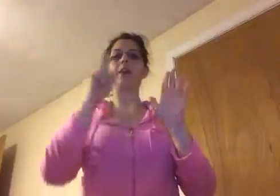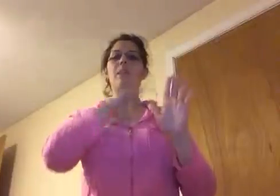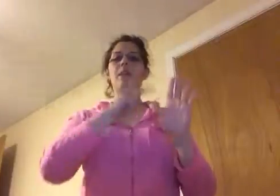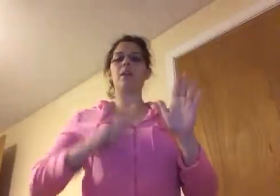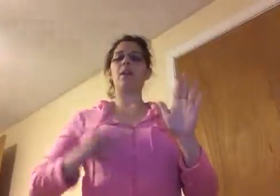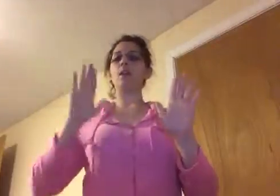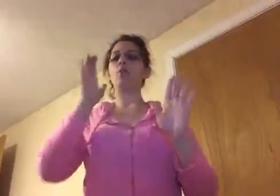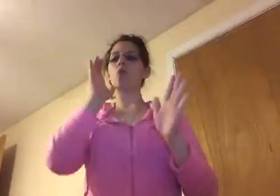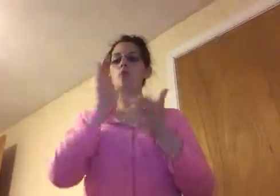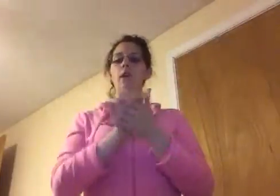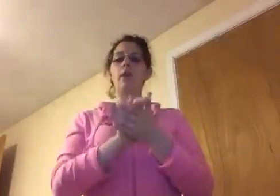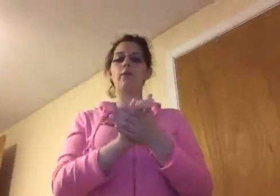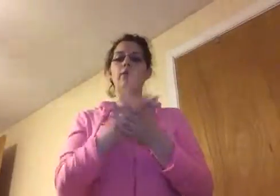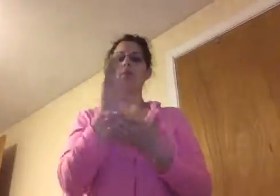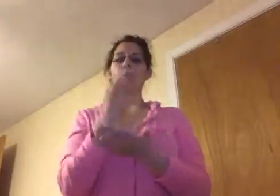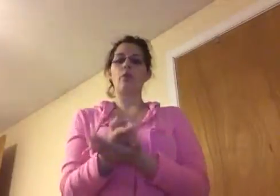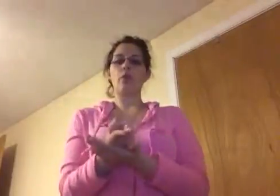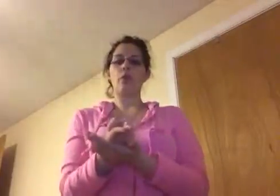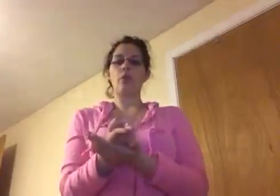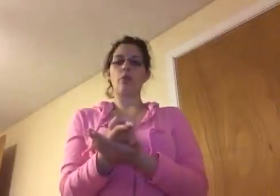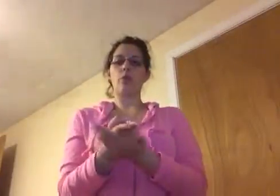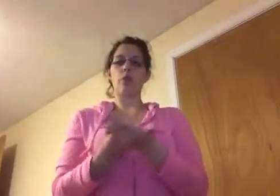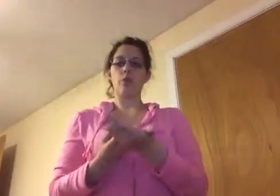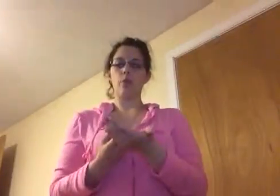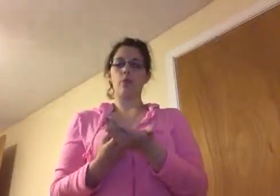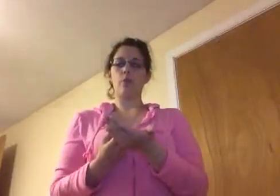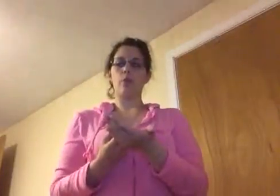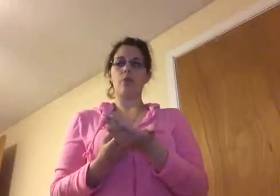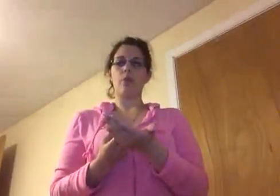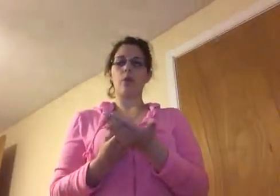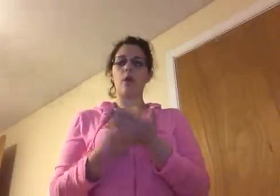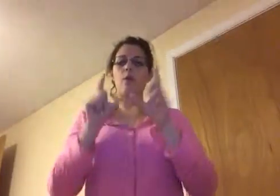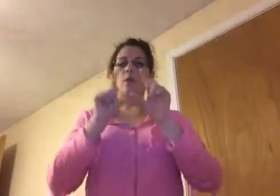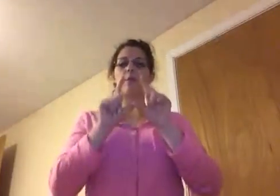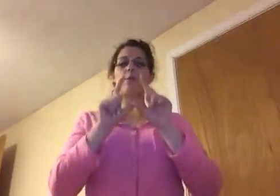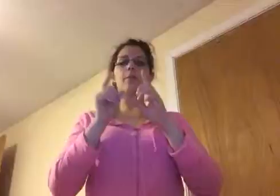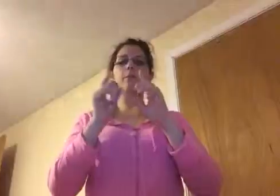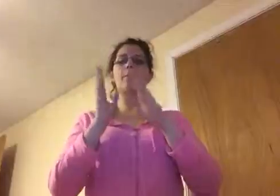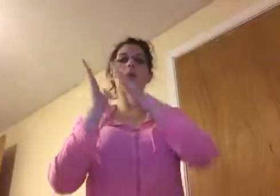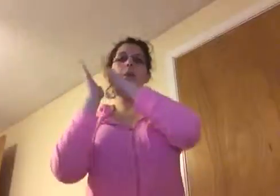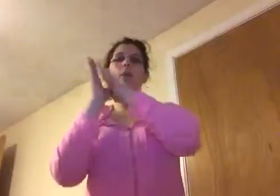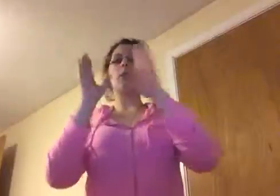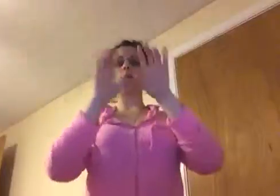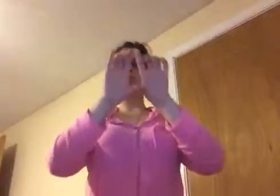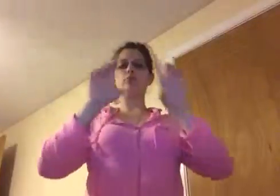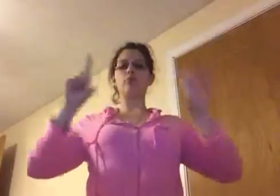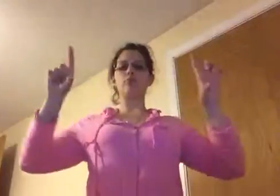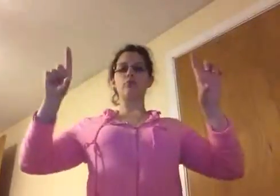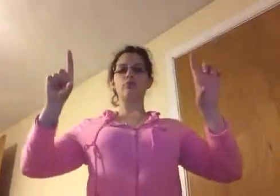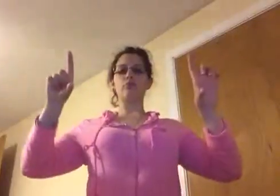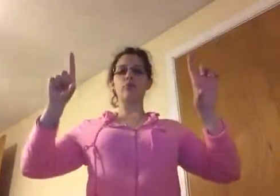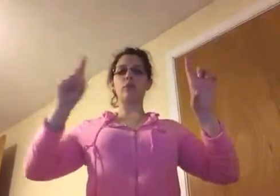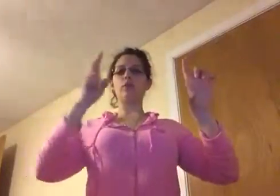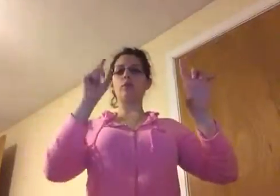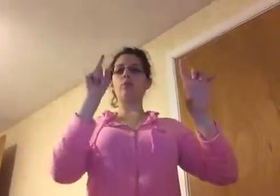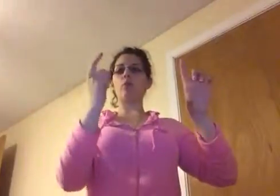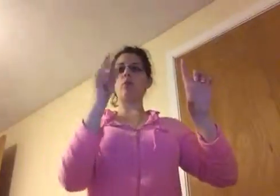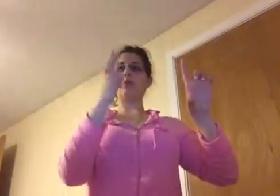be number, get rid of that. She may be number 6. So, King Henry VIII,